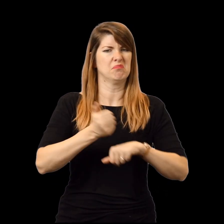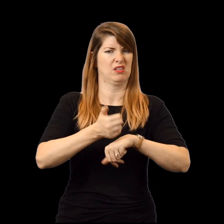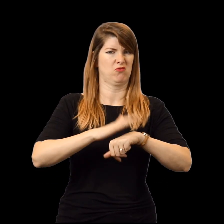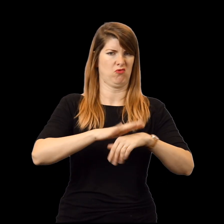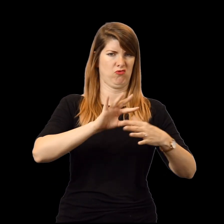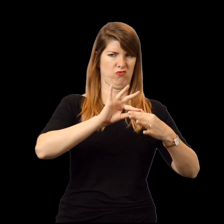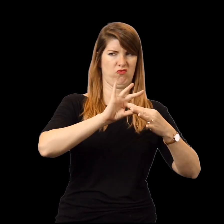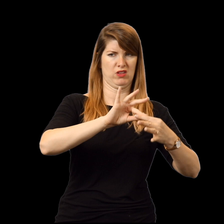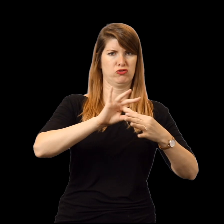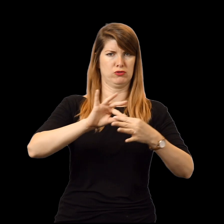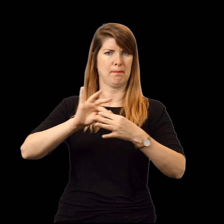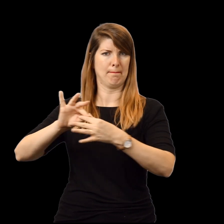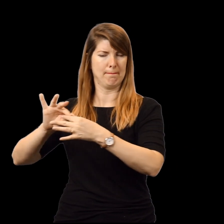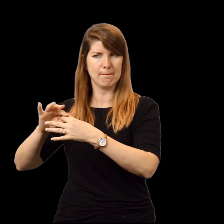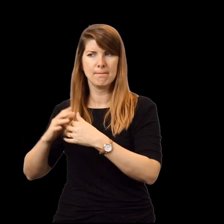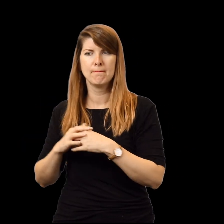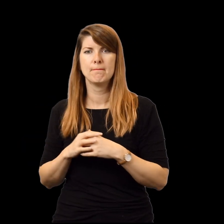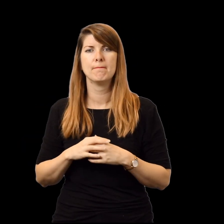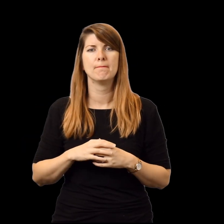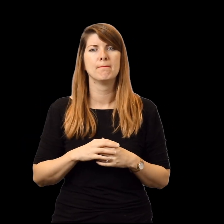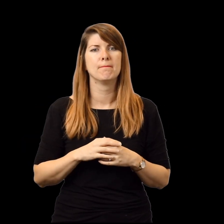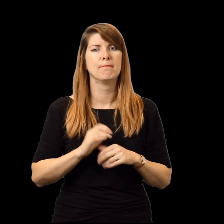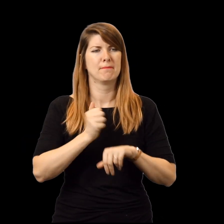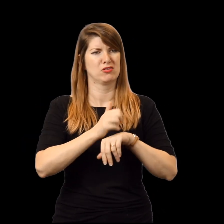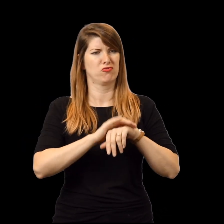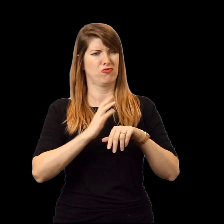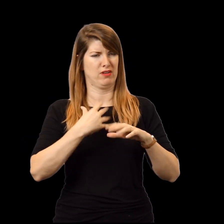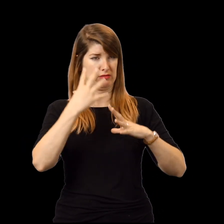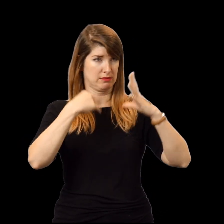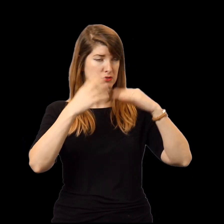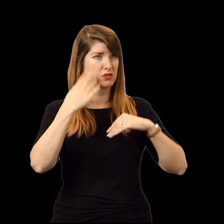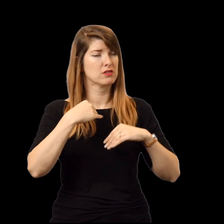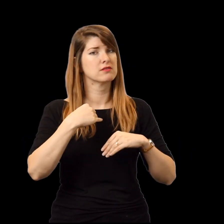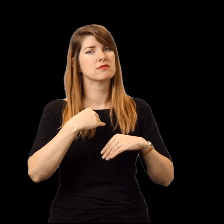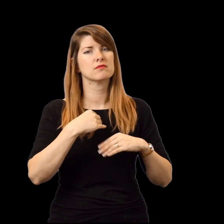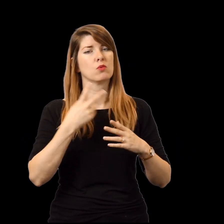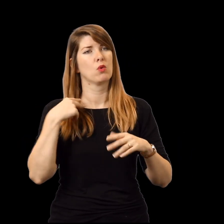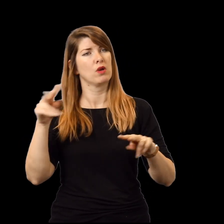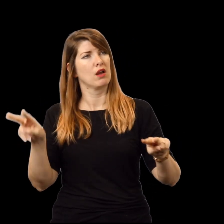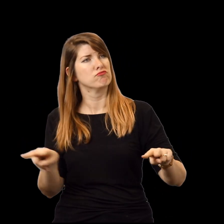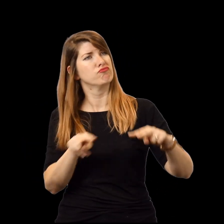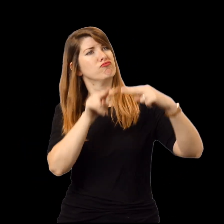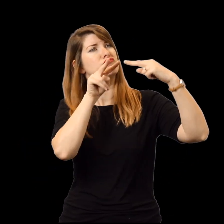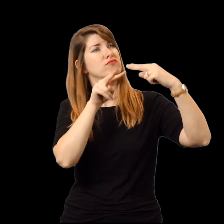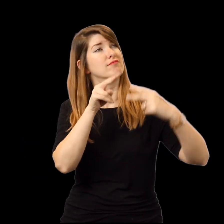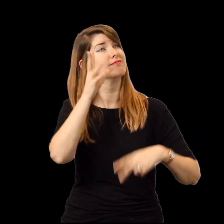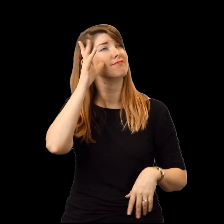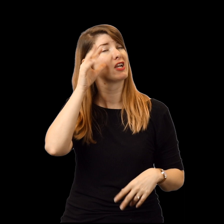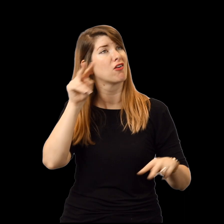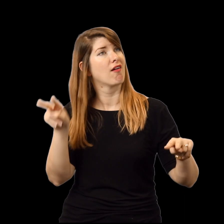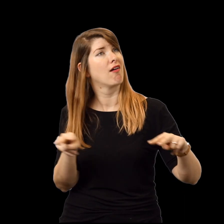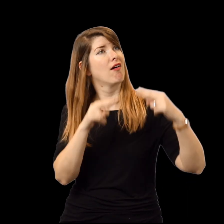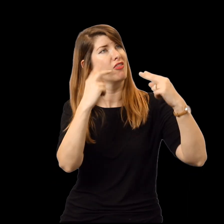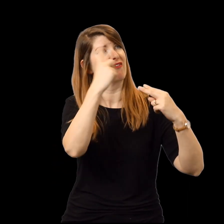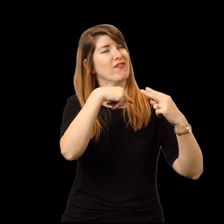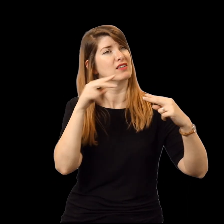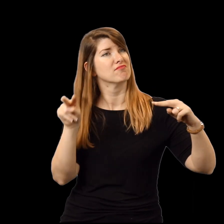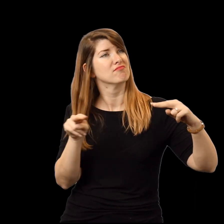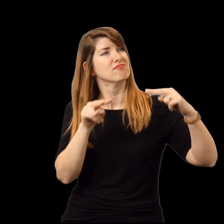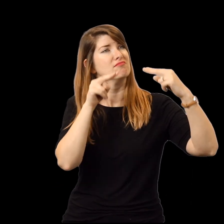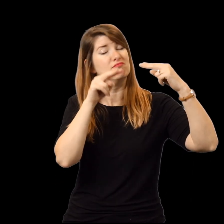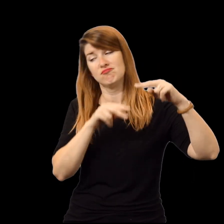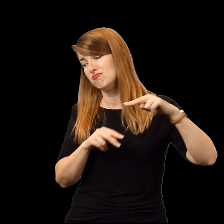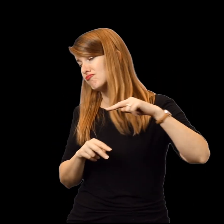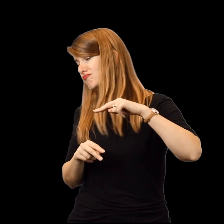From our relationship, from what's reflected back from our parent, when we look in our parent's face, if what